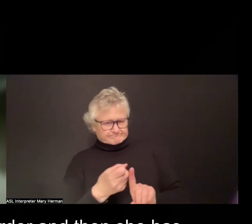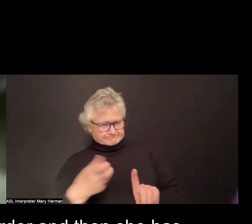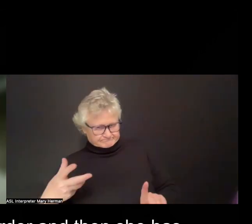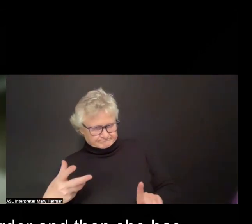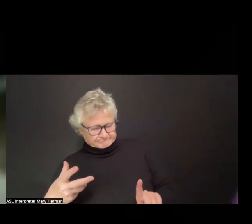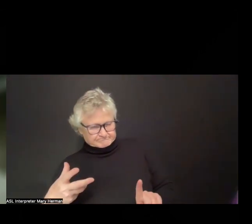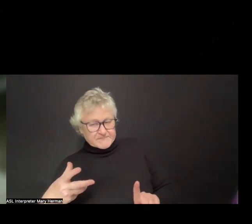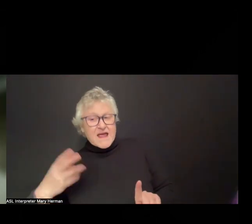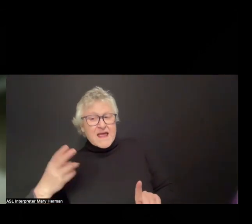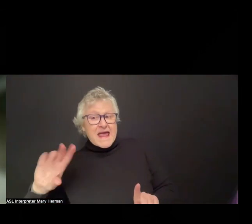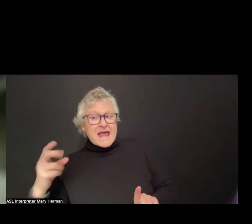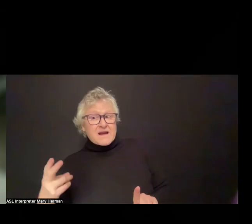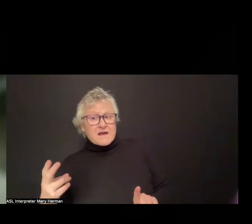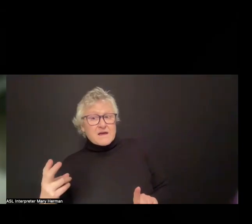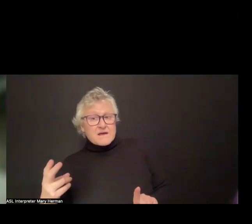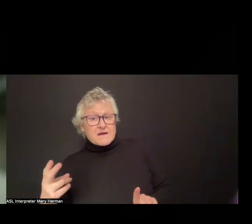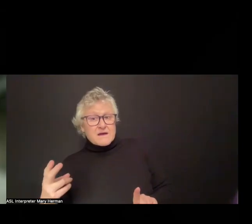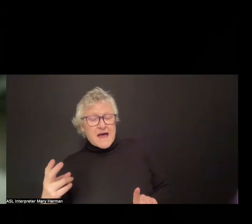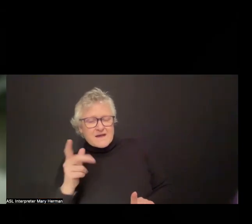has to flee for her life.